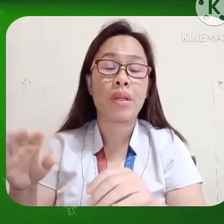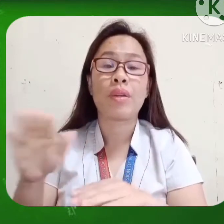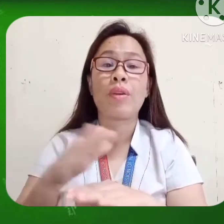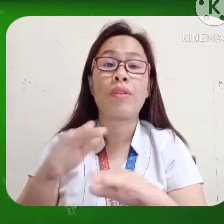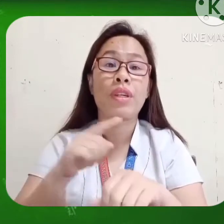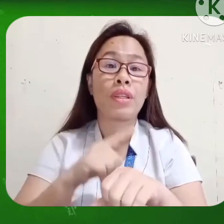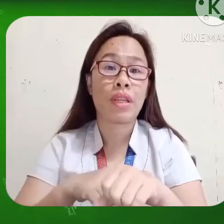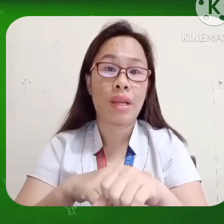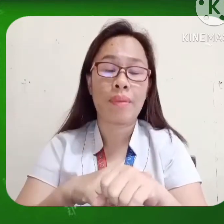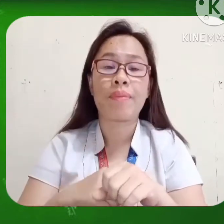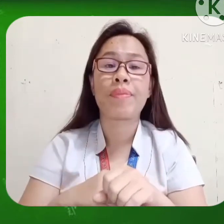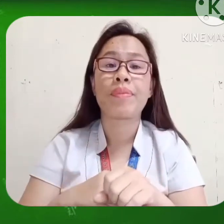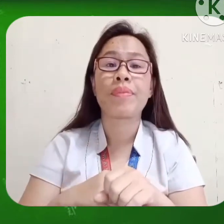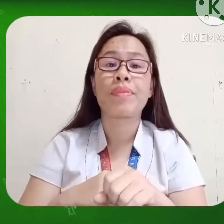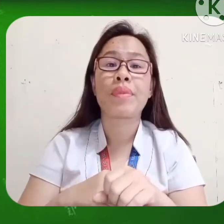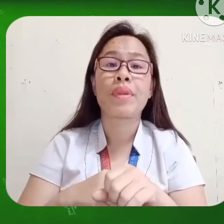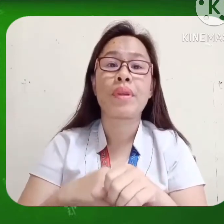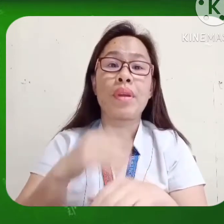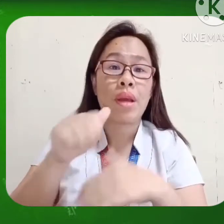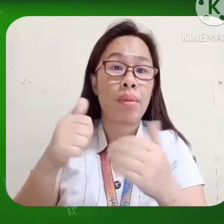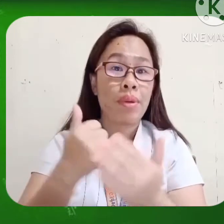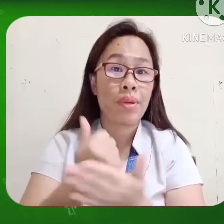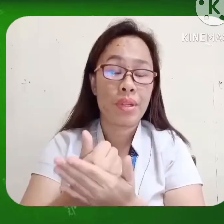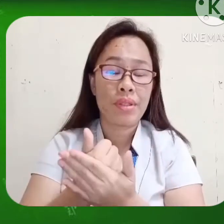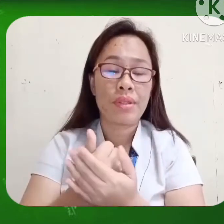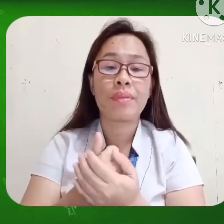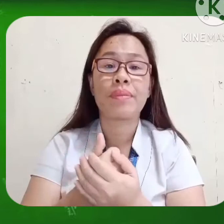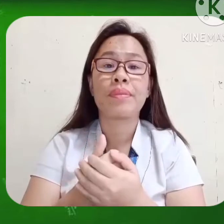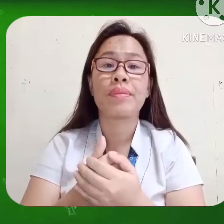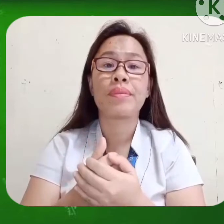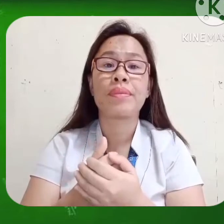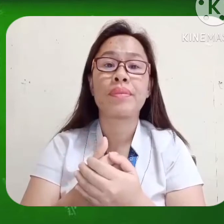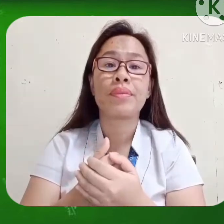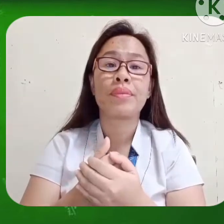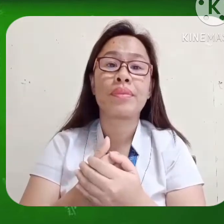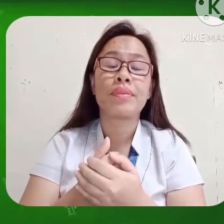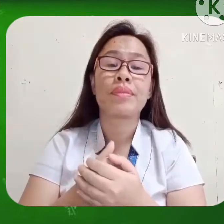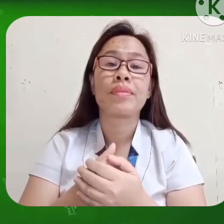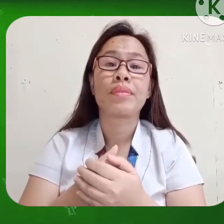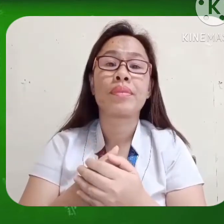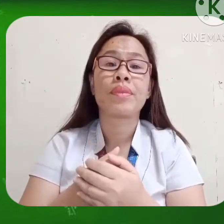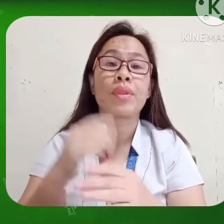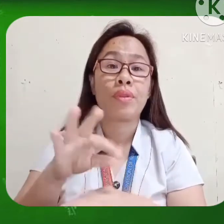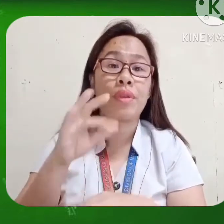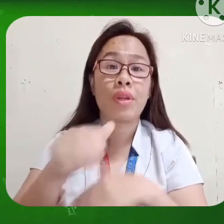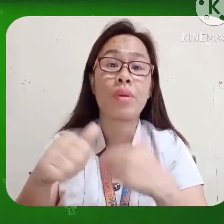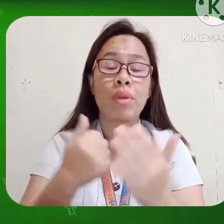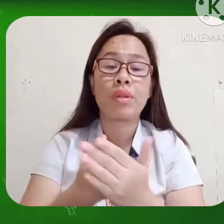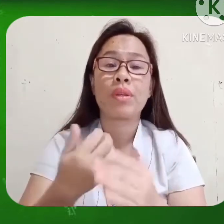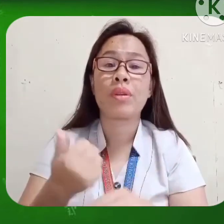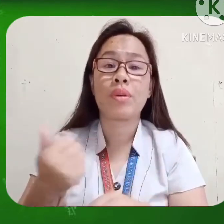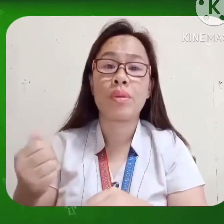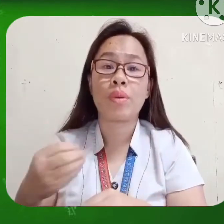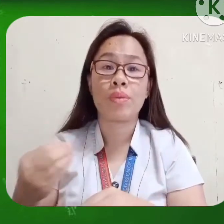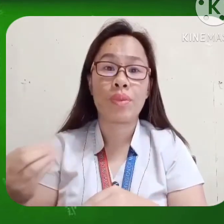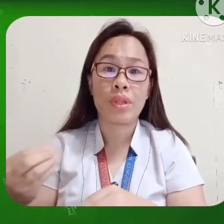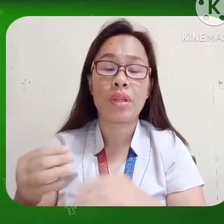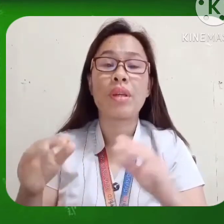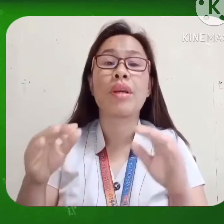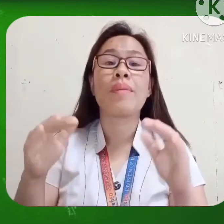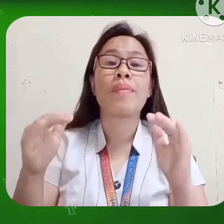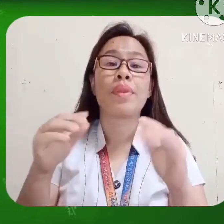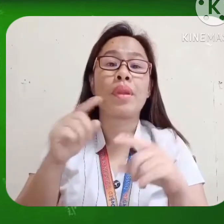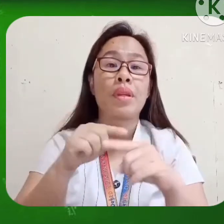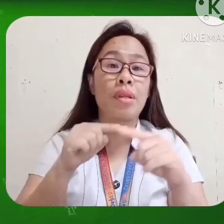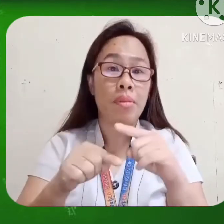in this case, we will be using the term average speed. To find the average speed of an object,